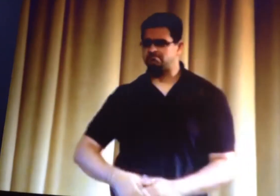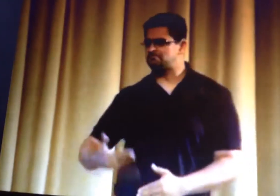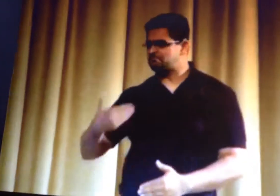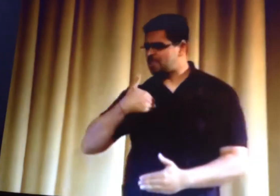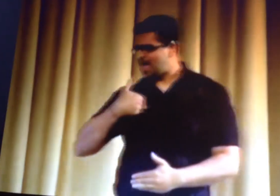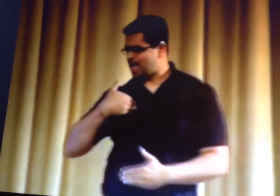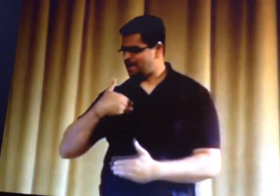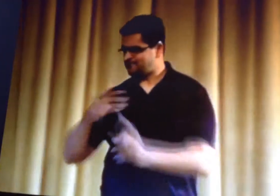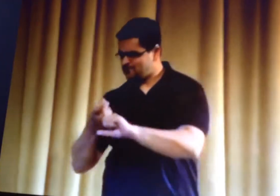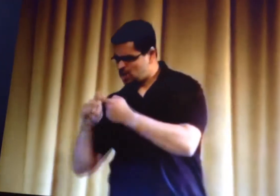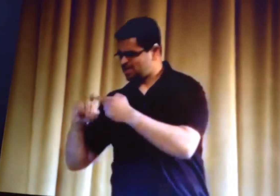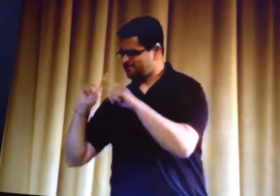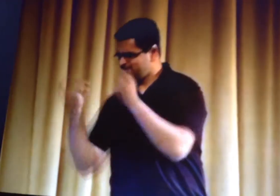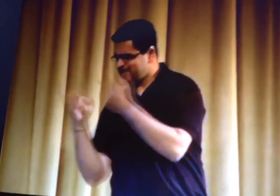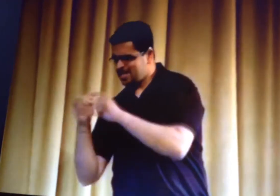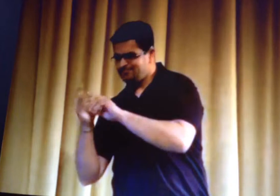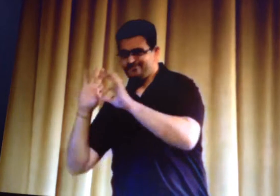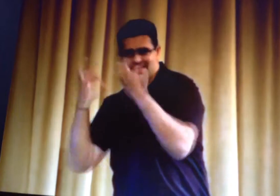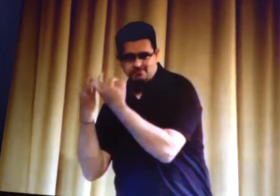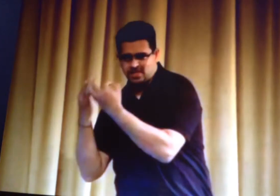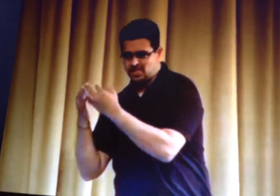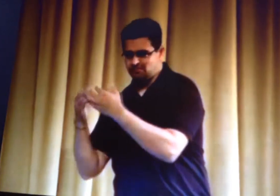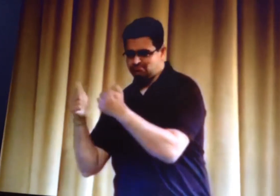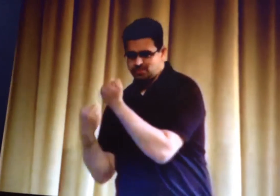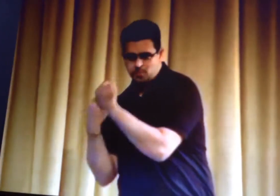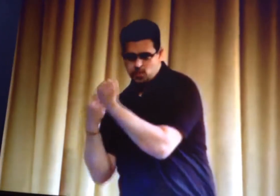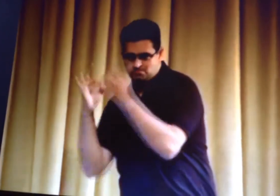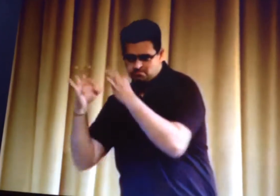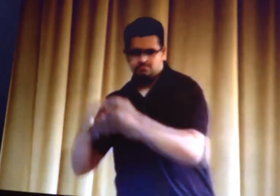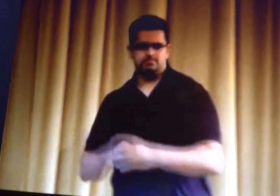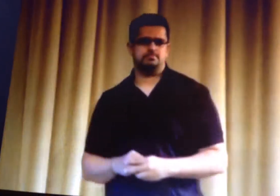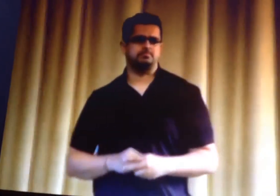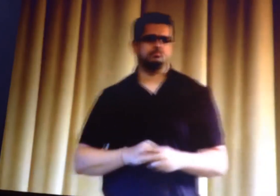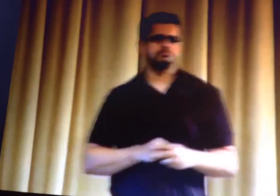This year 2005, I had a bachelor's degree, good jobs, I had good family and friends.